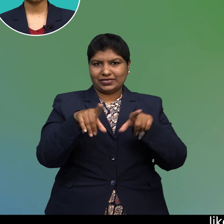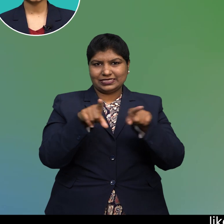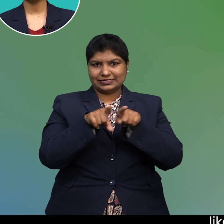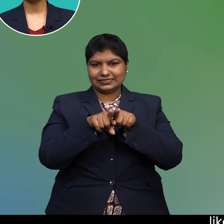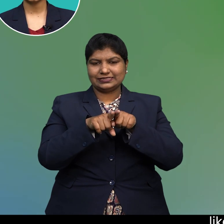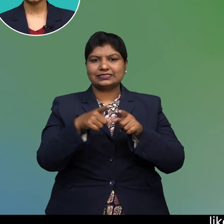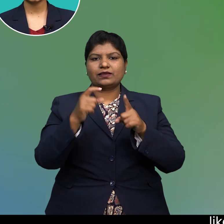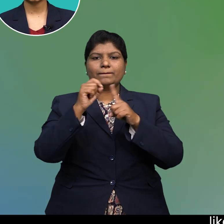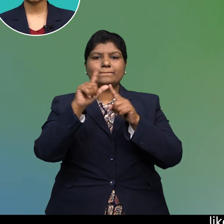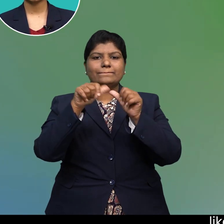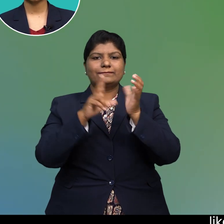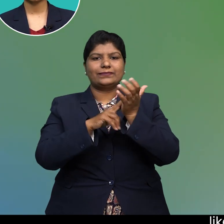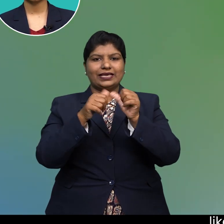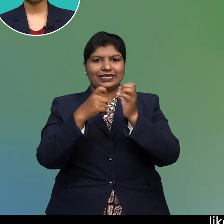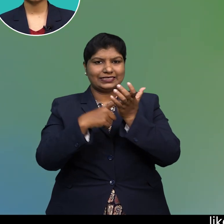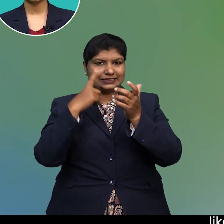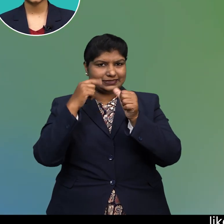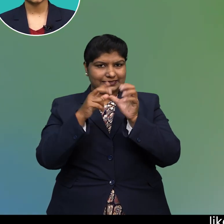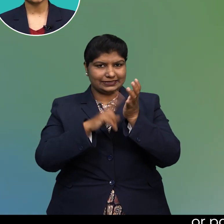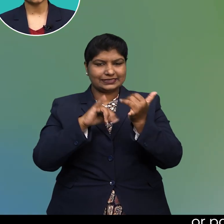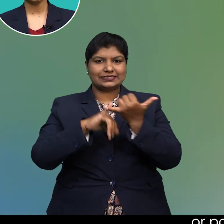Example, hydra,